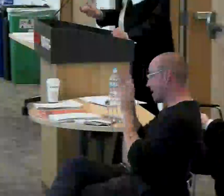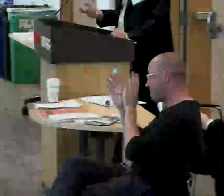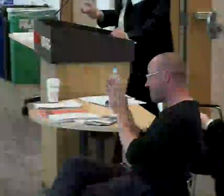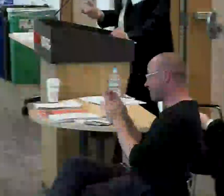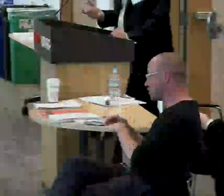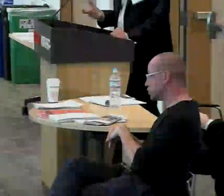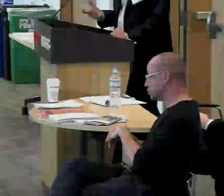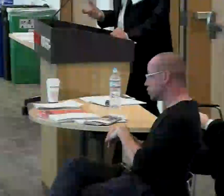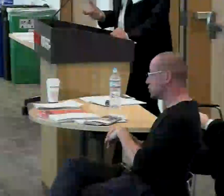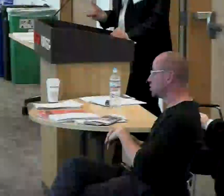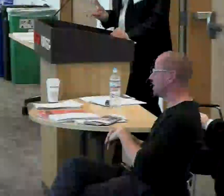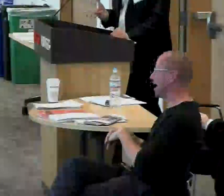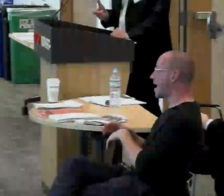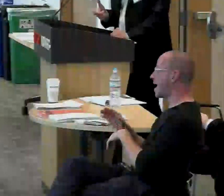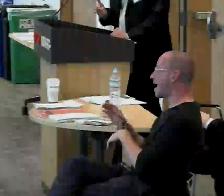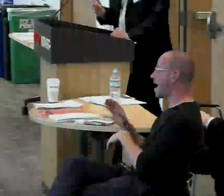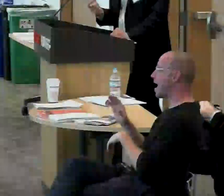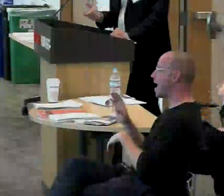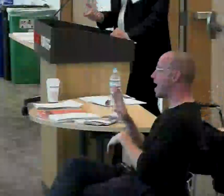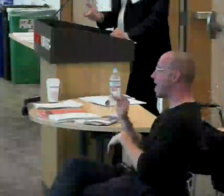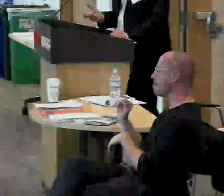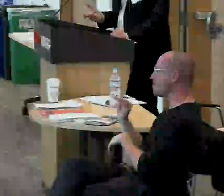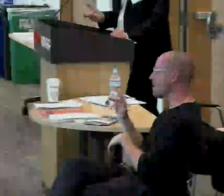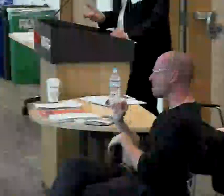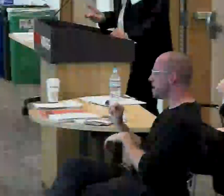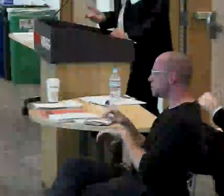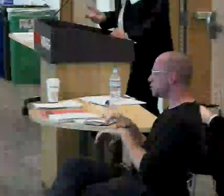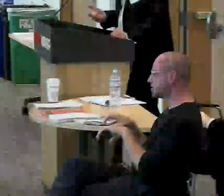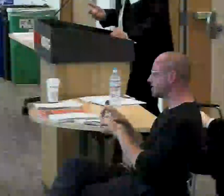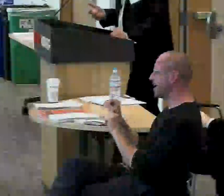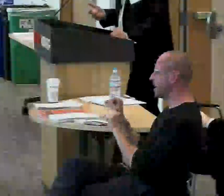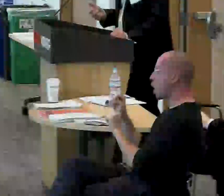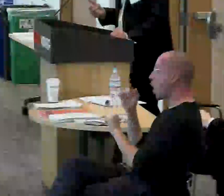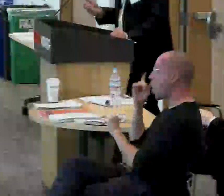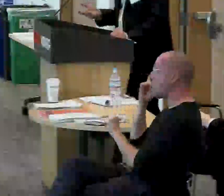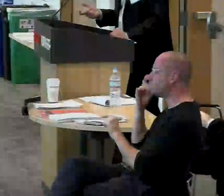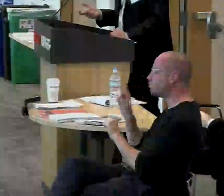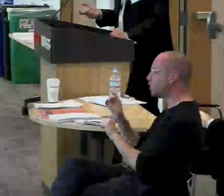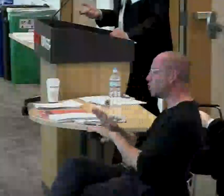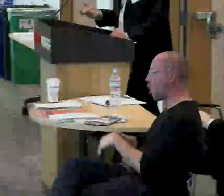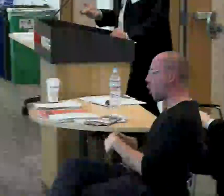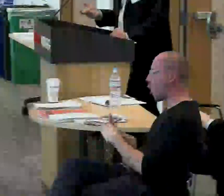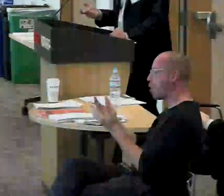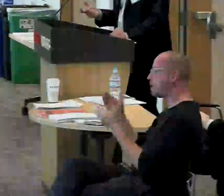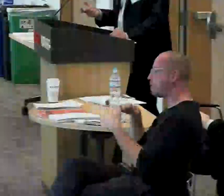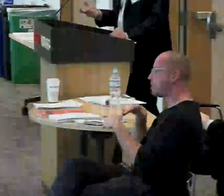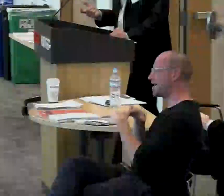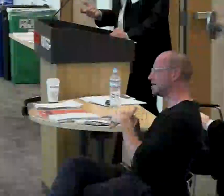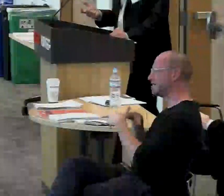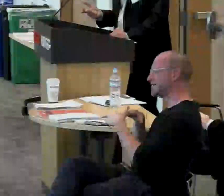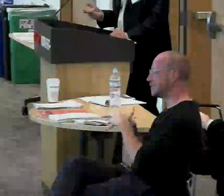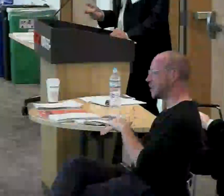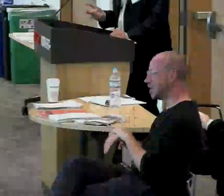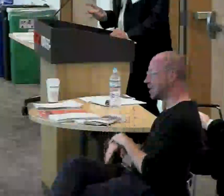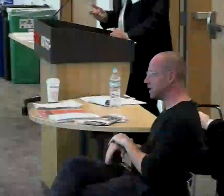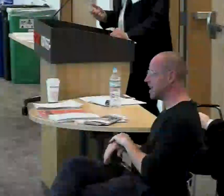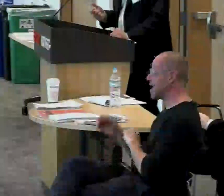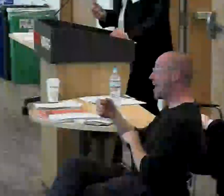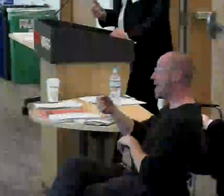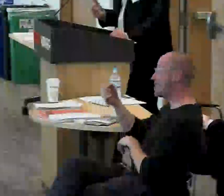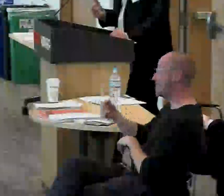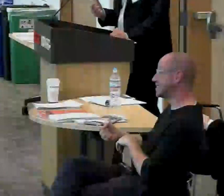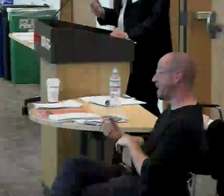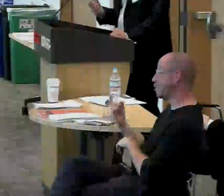banks as well, around better accessibility to banks. There's actually a bank in the South that has undertaken an initiative